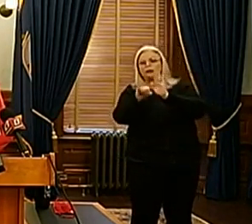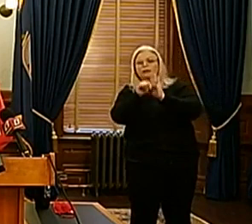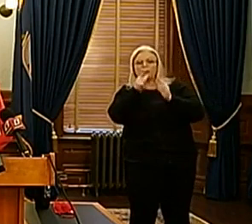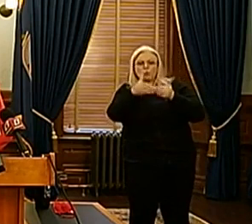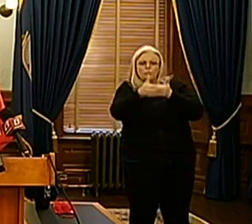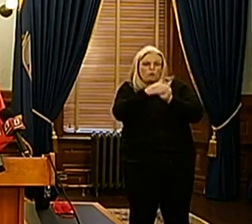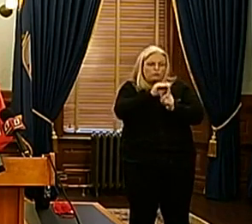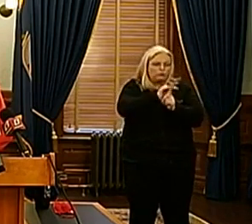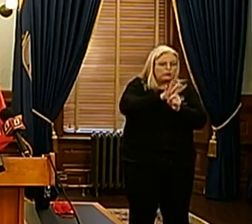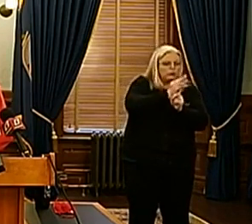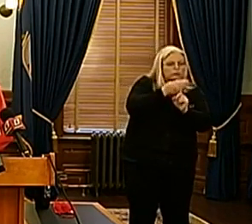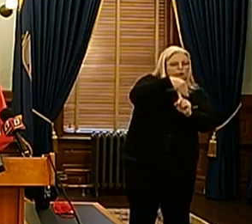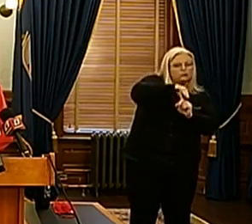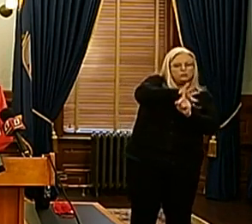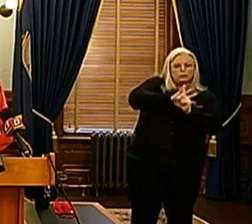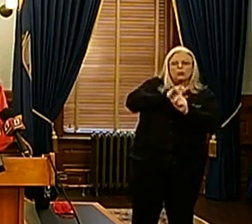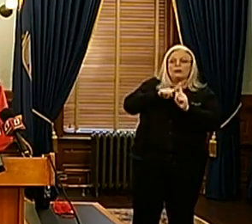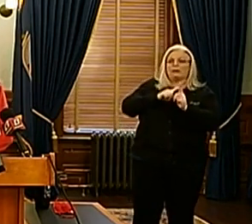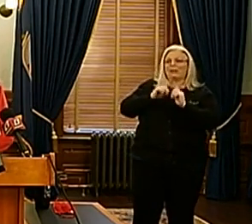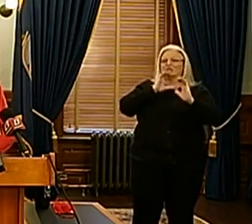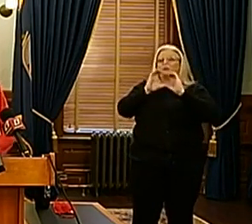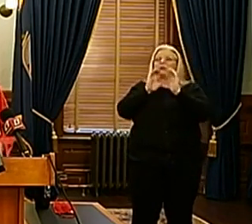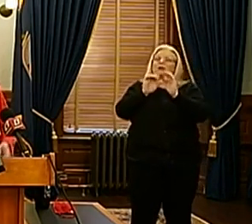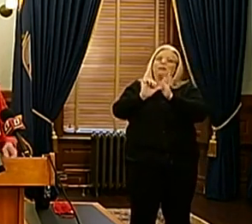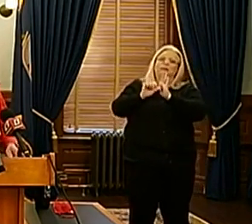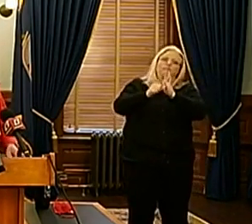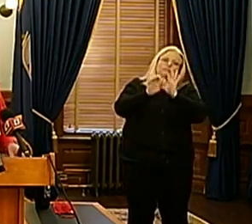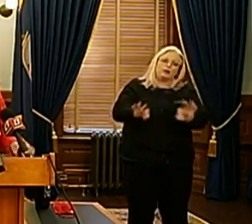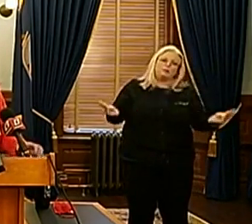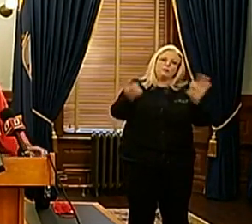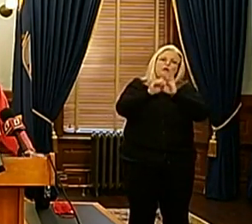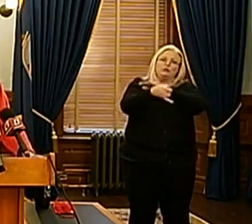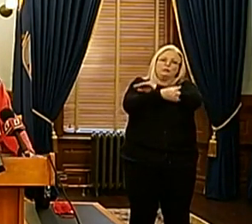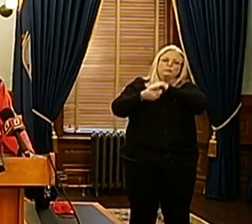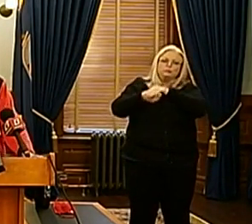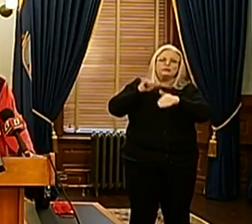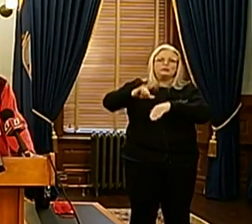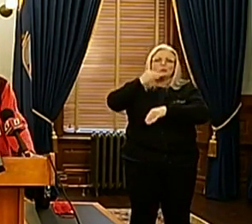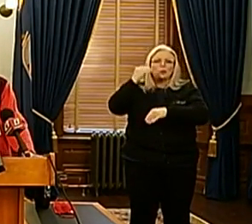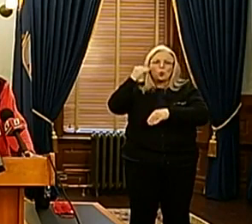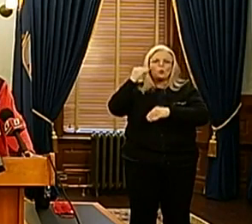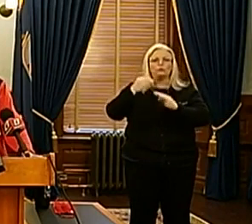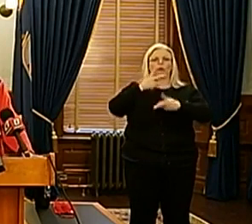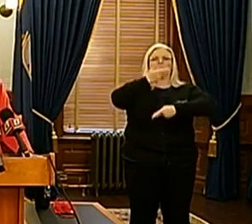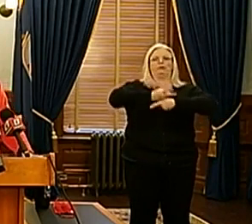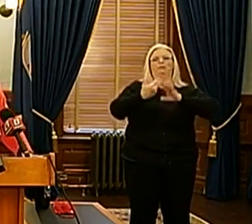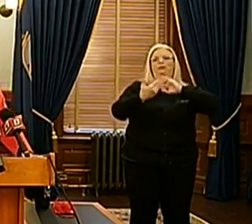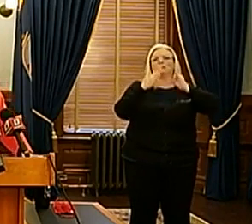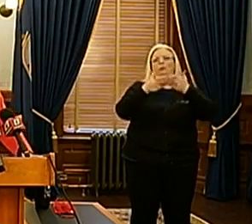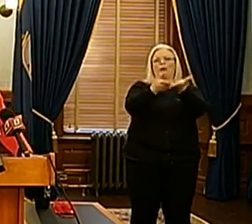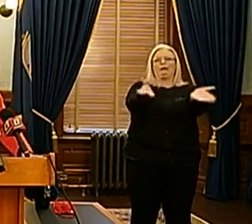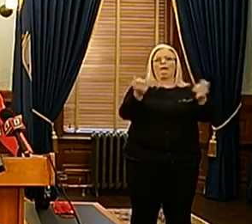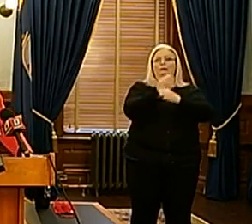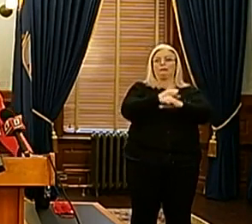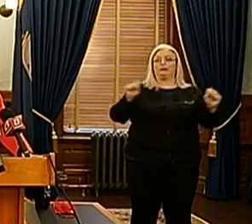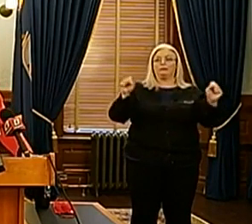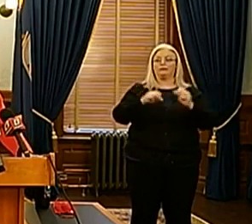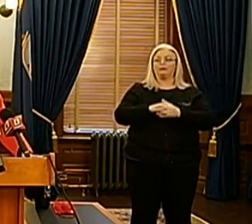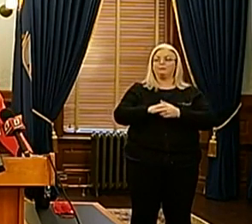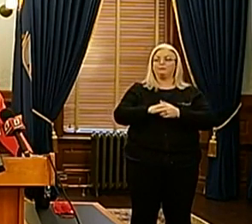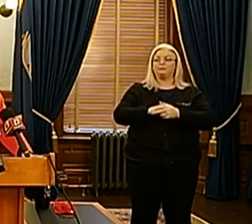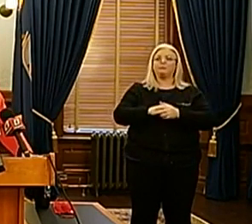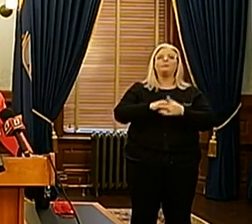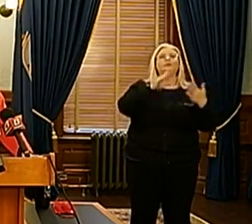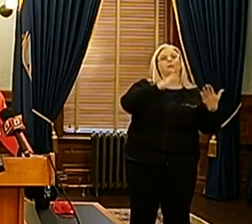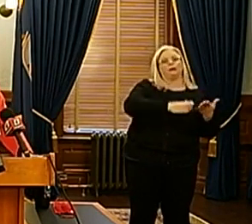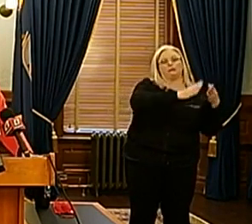close contact, and communicate the importance of quarantining to keep our communities safe. And that leads me to